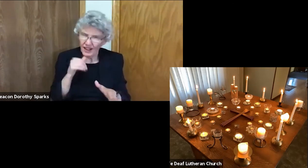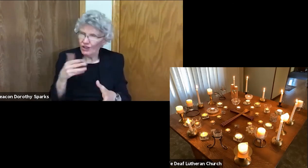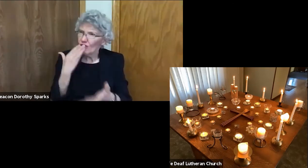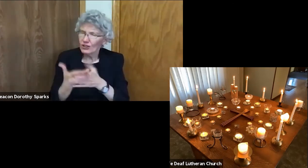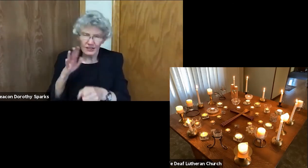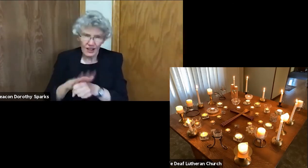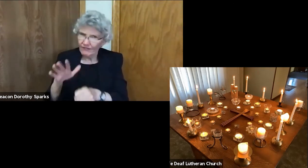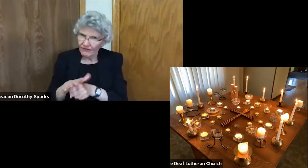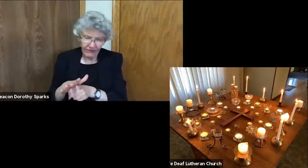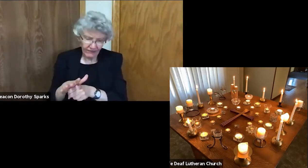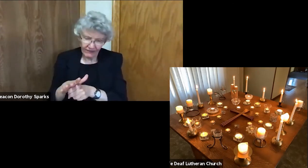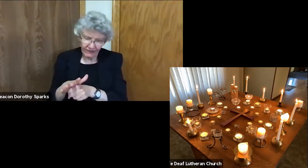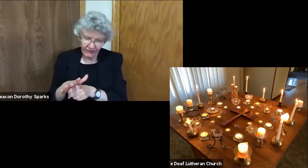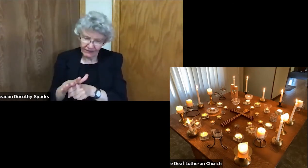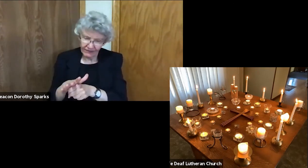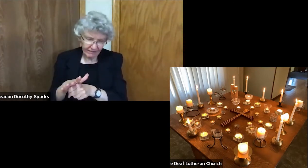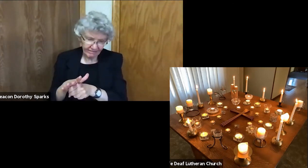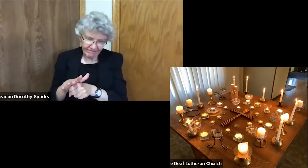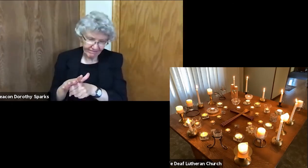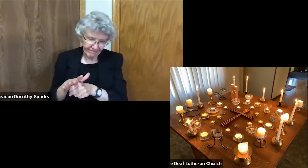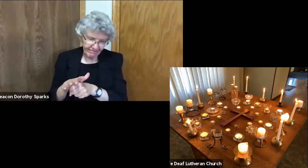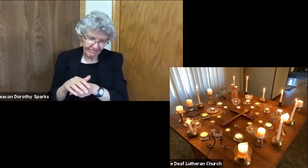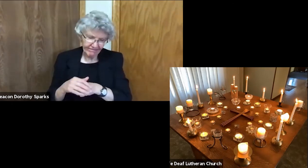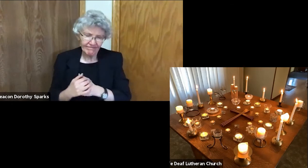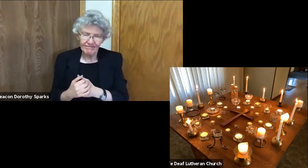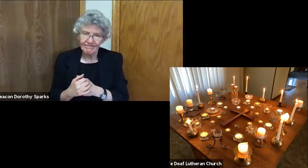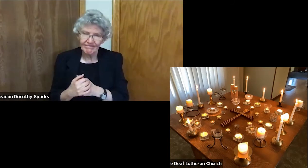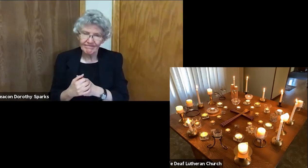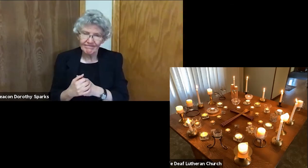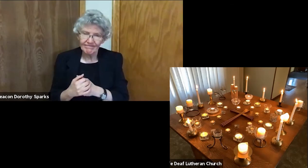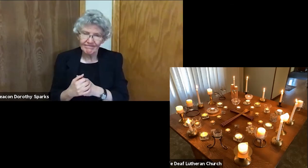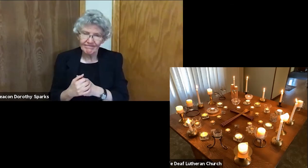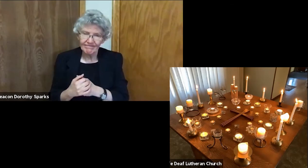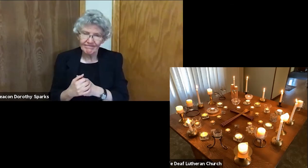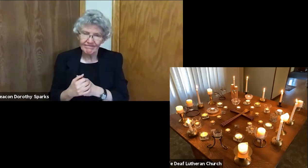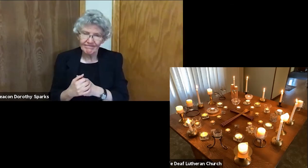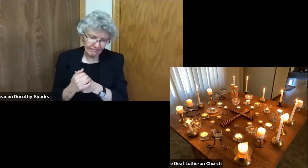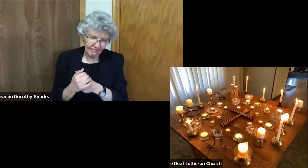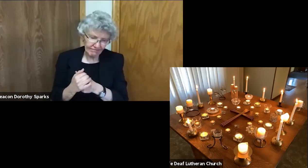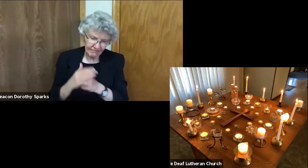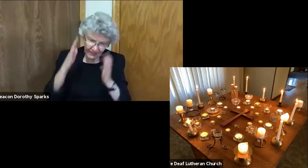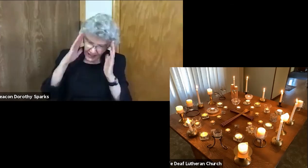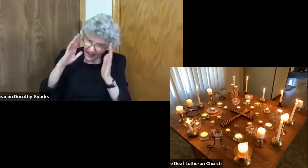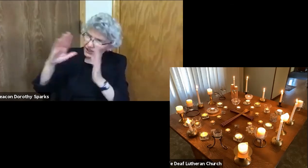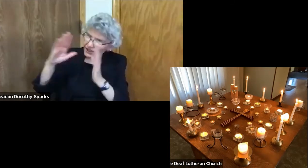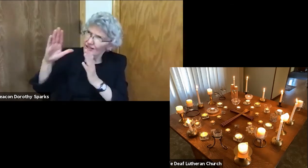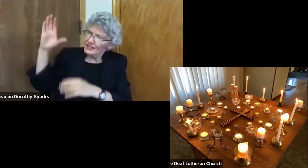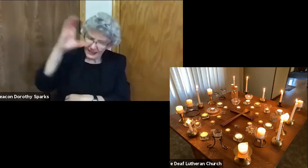For those who believe they are flawed, unlovable, and not enough.